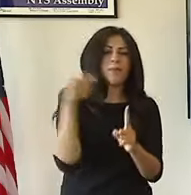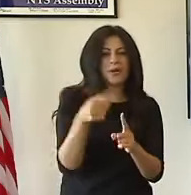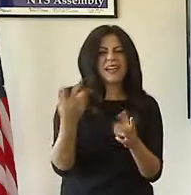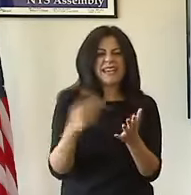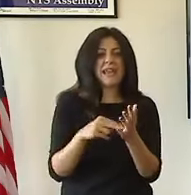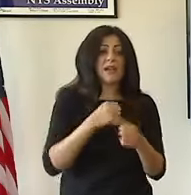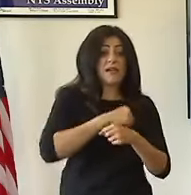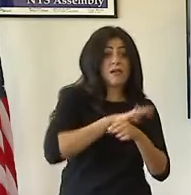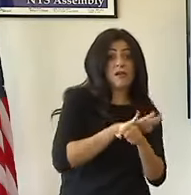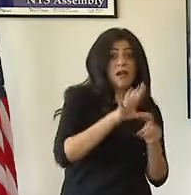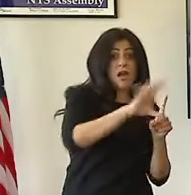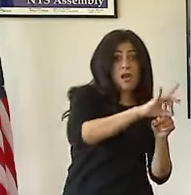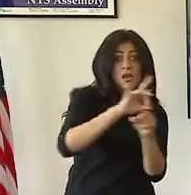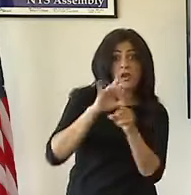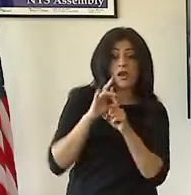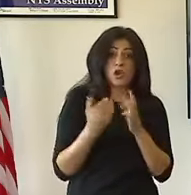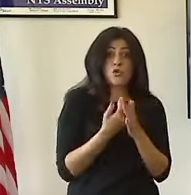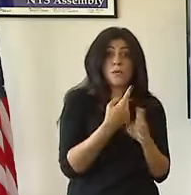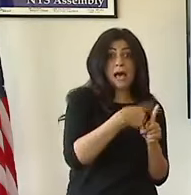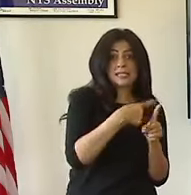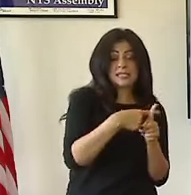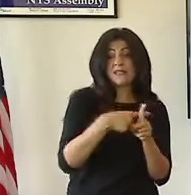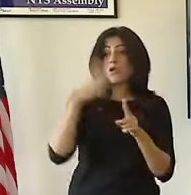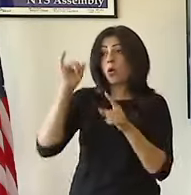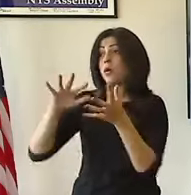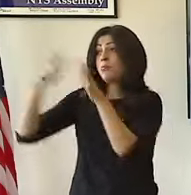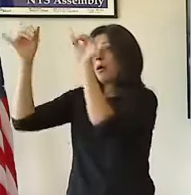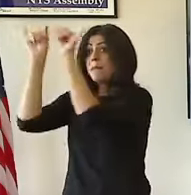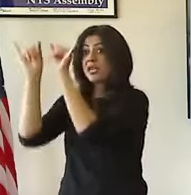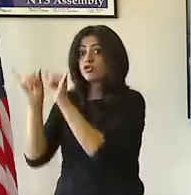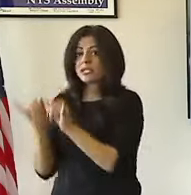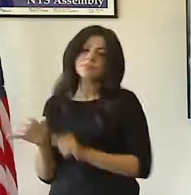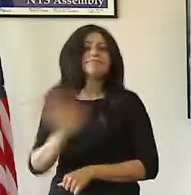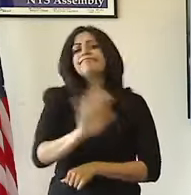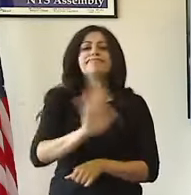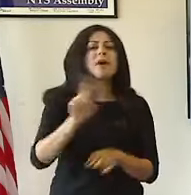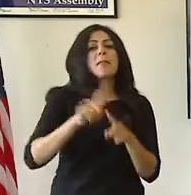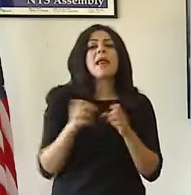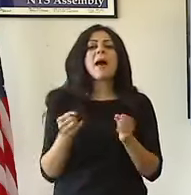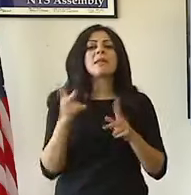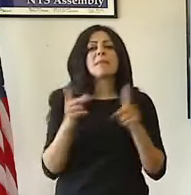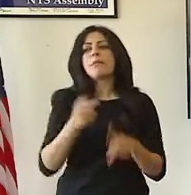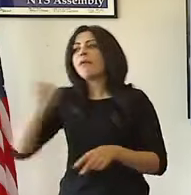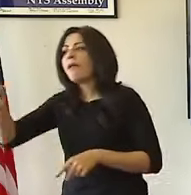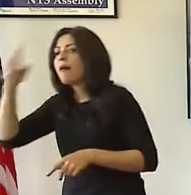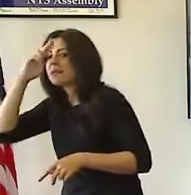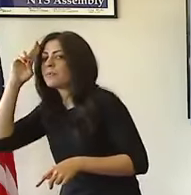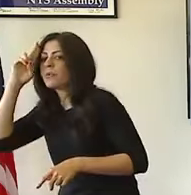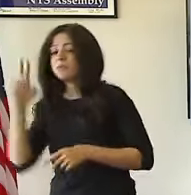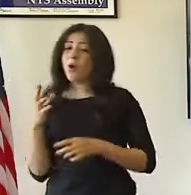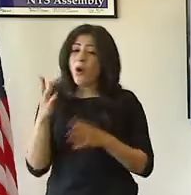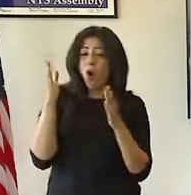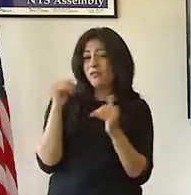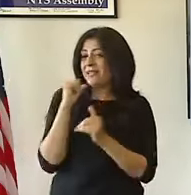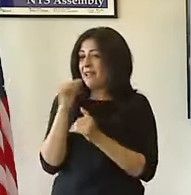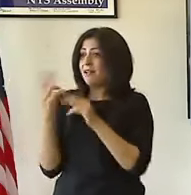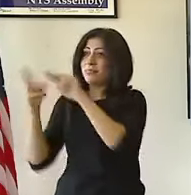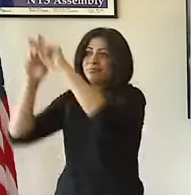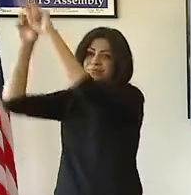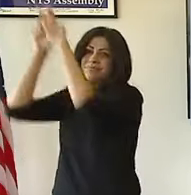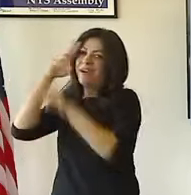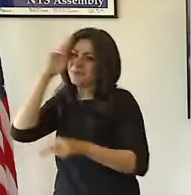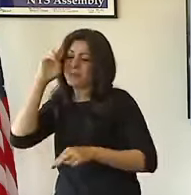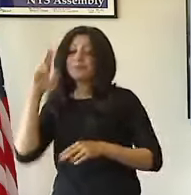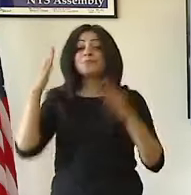doesn't change the metric. It's whether or not individuals are hospitalized, and let's hope that we don't have any severity. Robert, any update